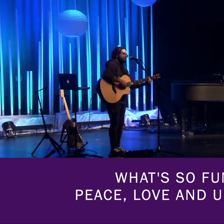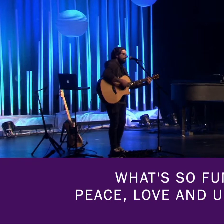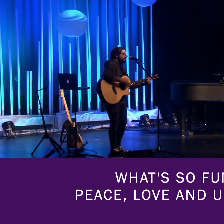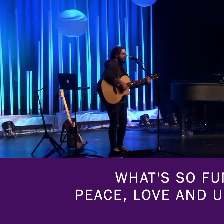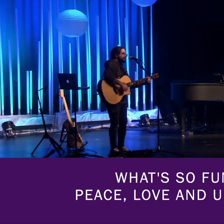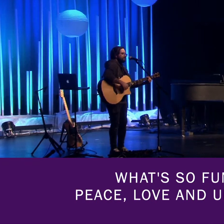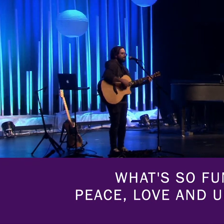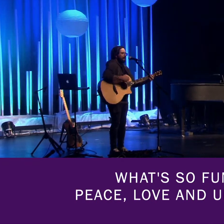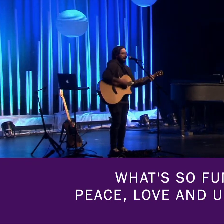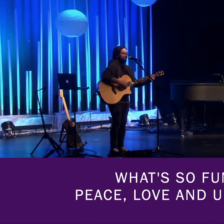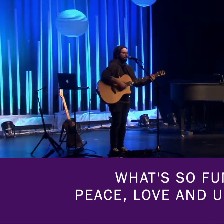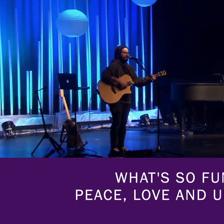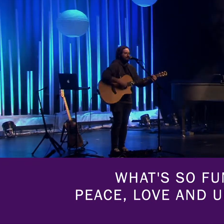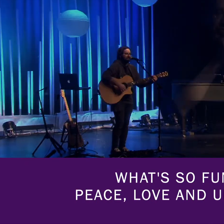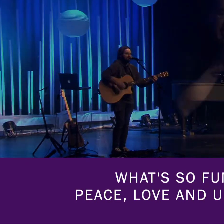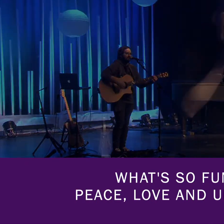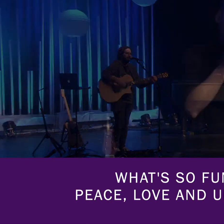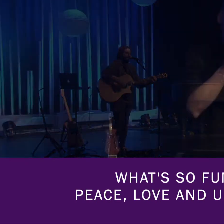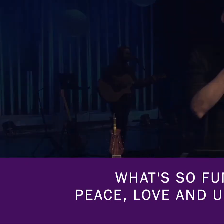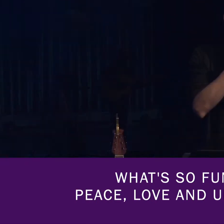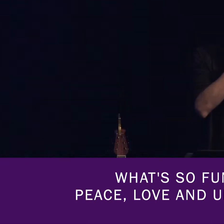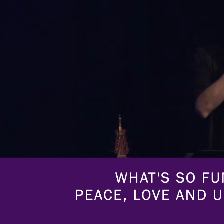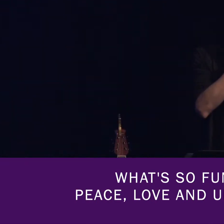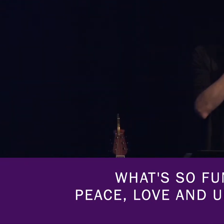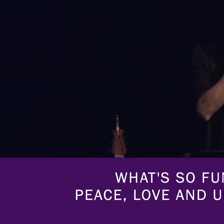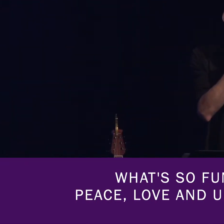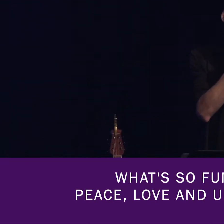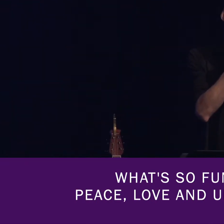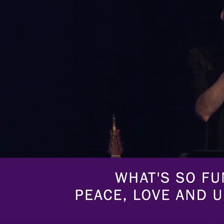What's so funny about peace, love, and